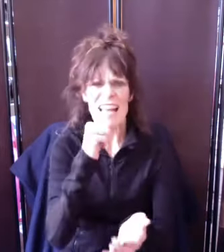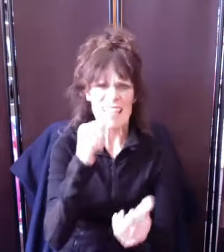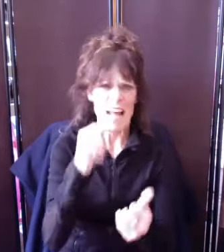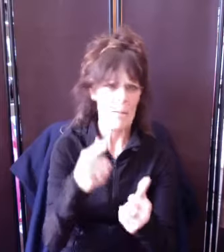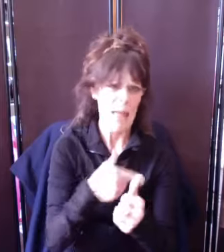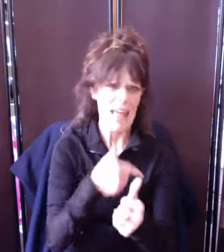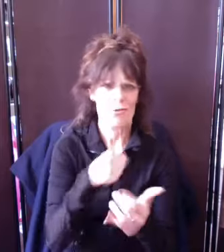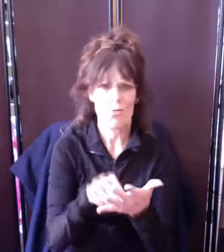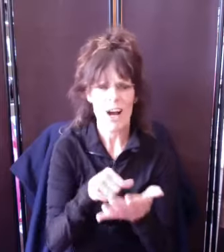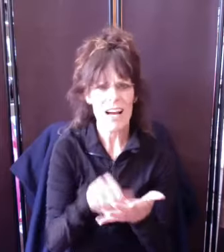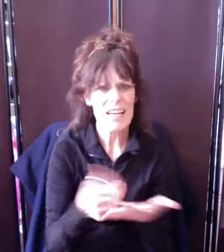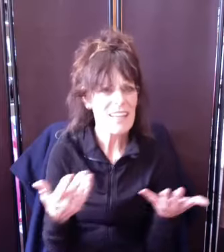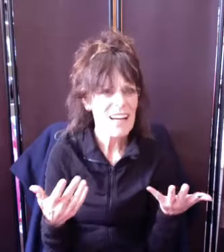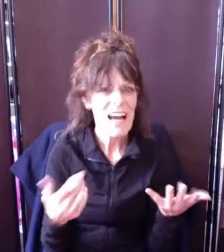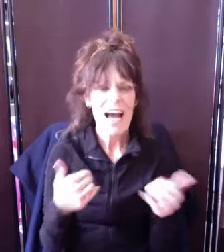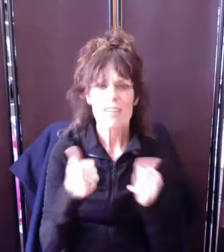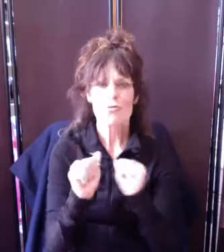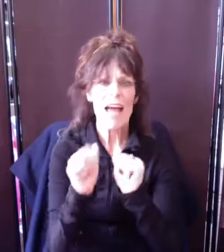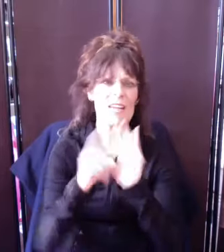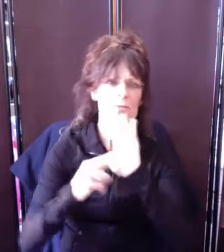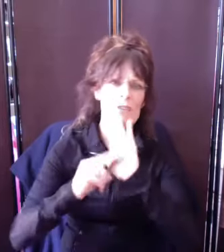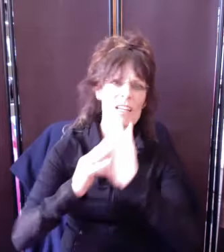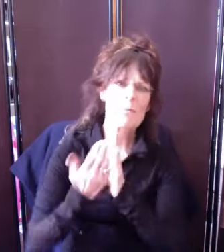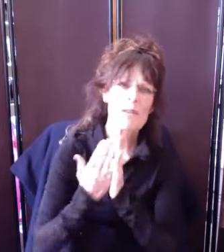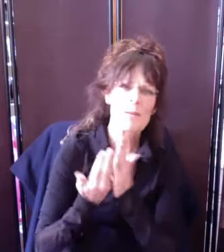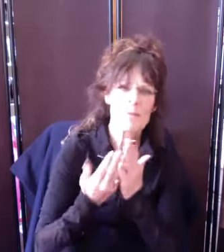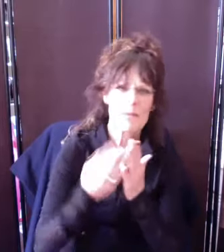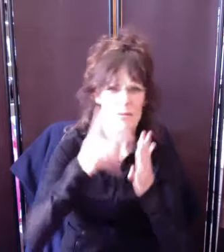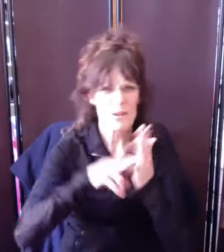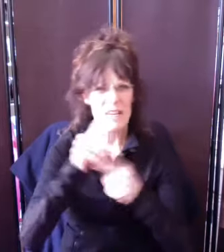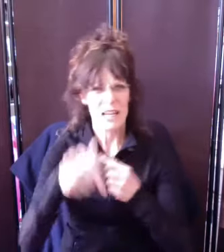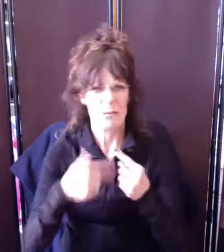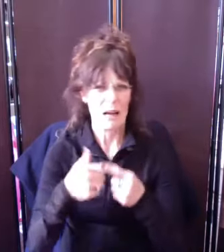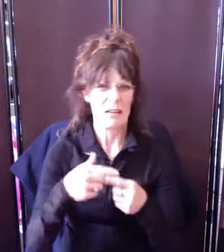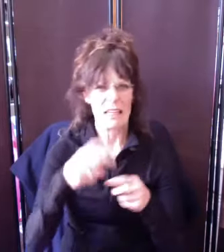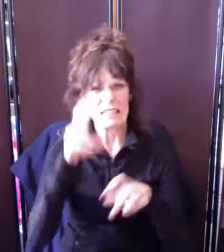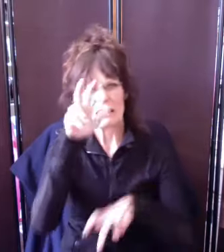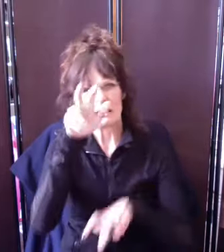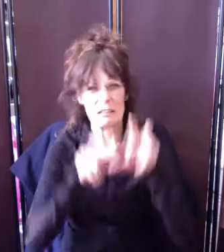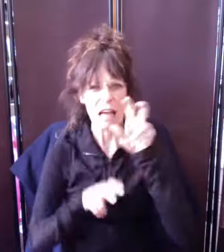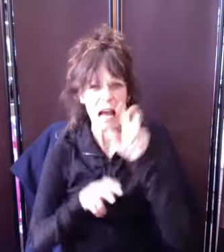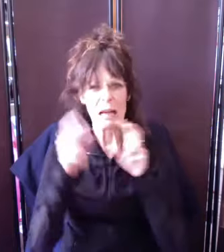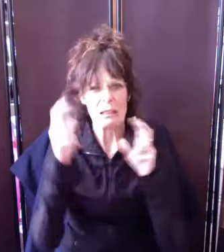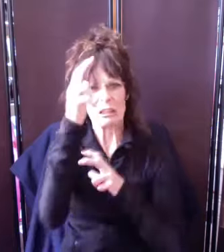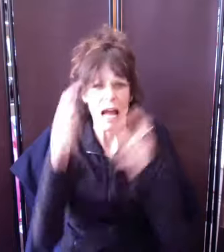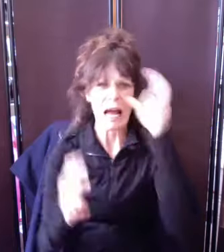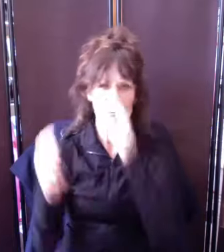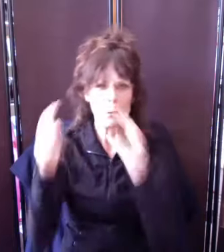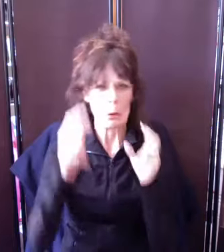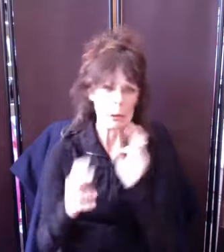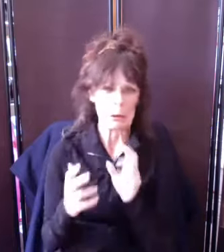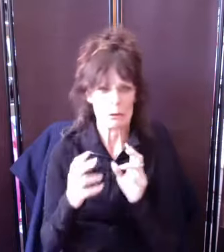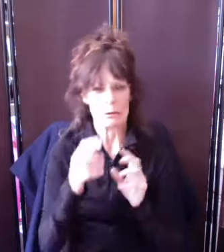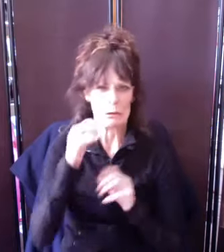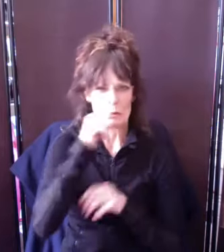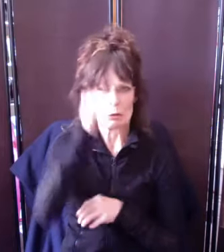tried to read the big book, but I'm reading about some old stockbroker dude, I'm like, I'm sorry. I need to have some fun,